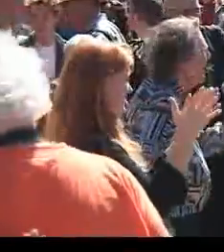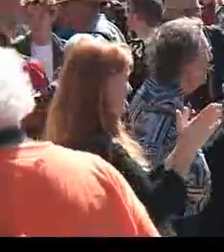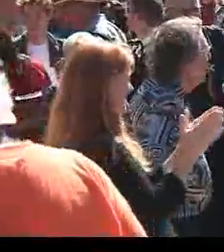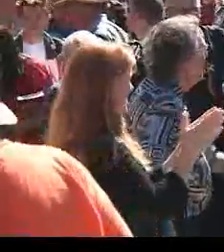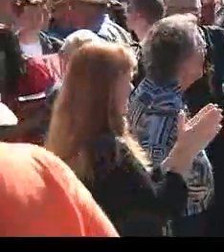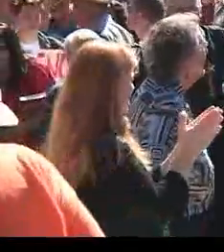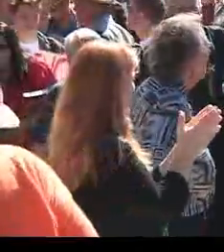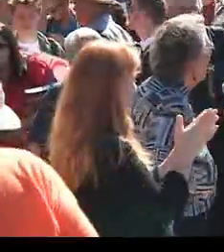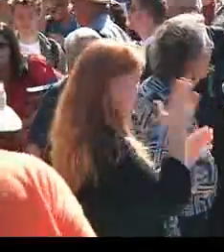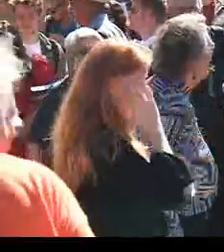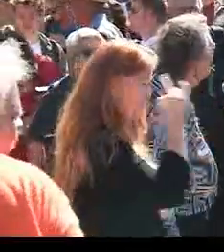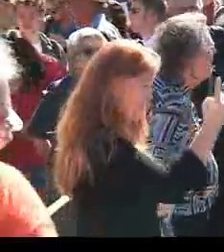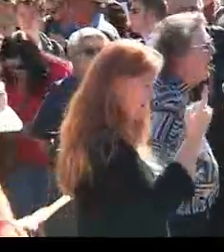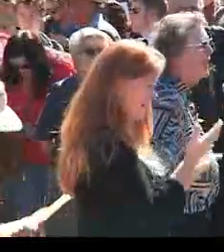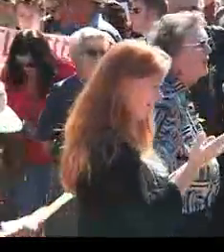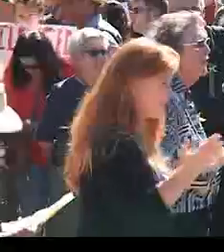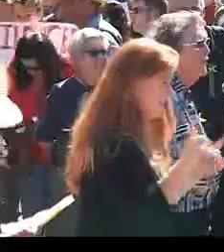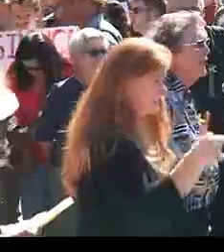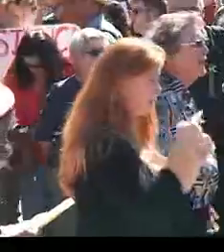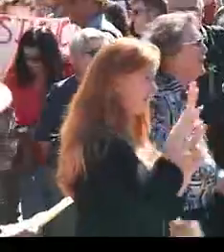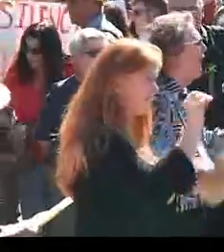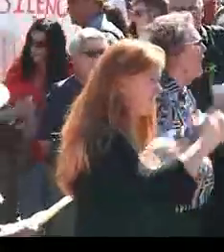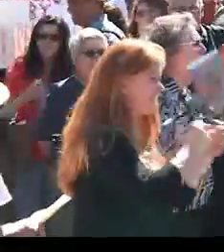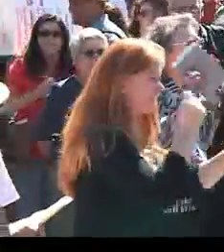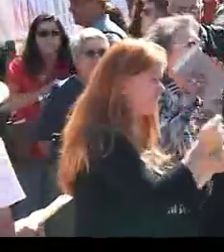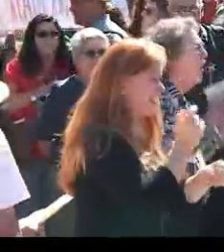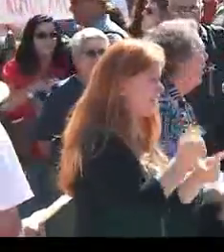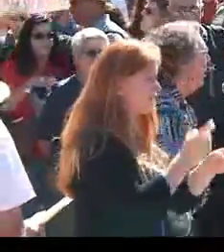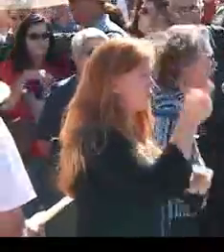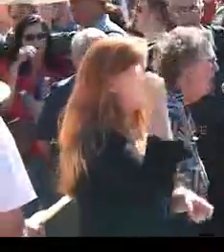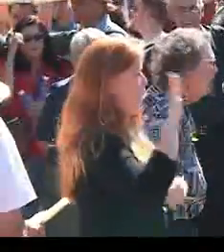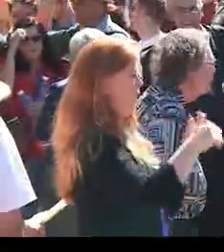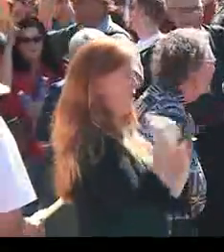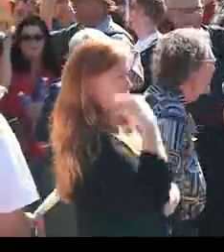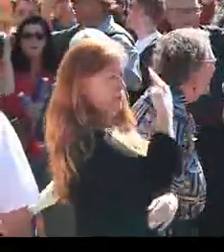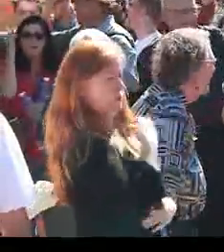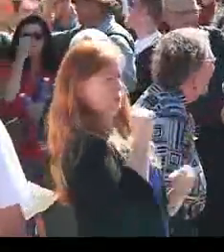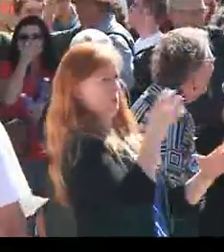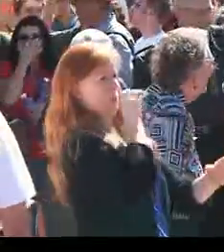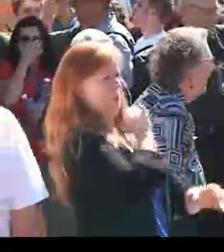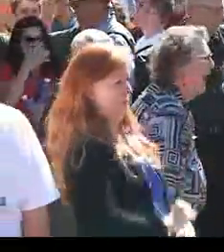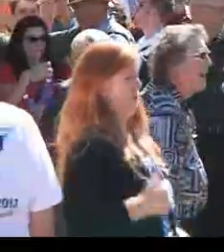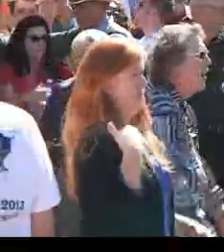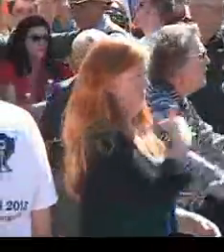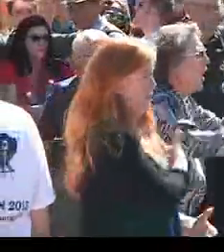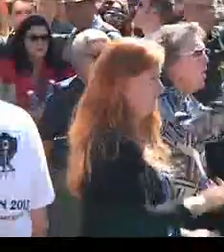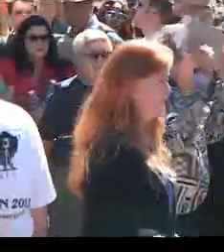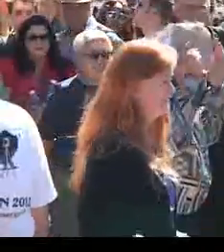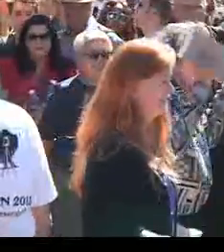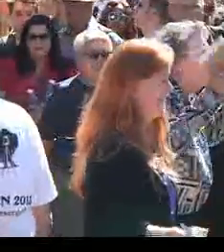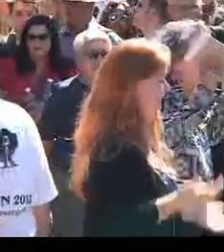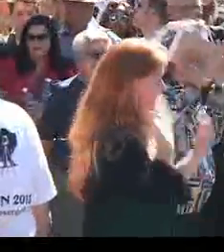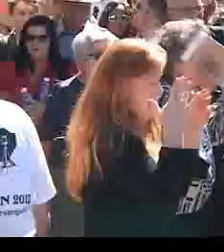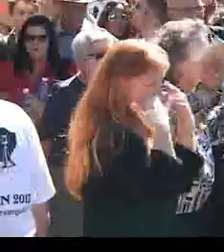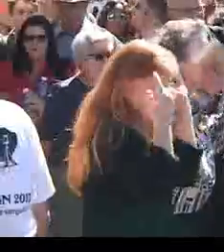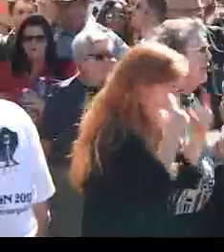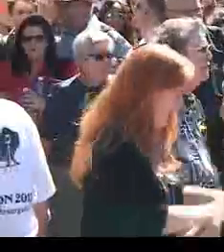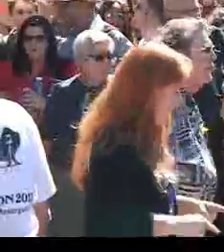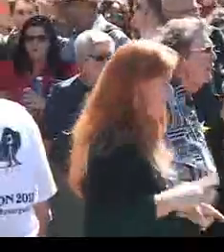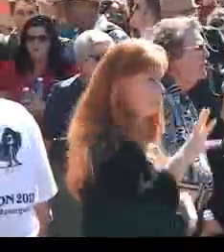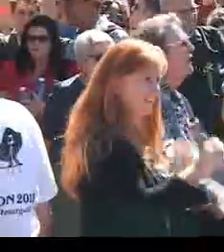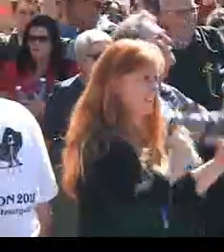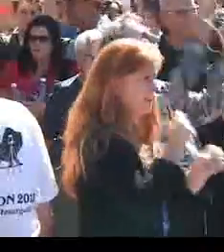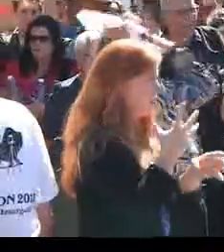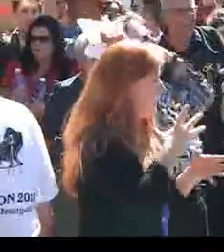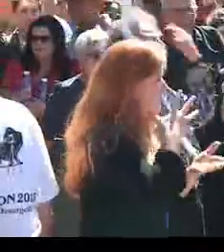You know, one of the things about a 50th anniversary is we all look so old. I don't know what happened to those